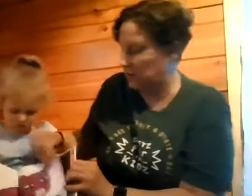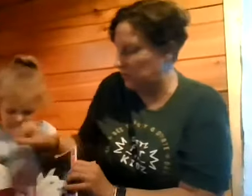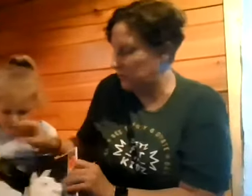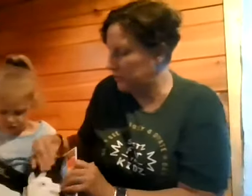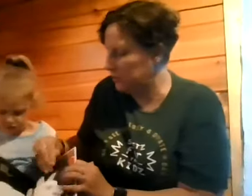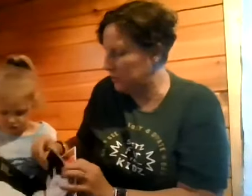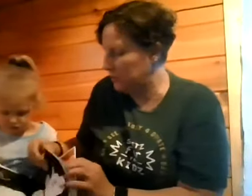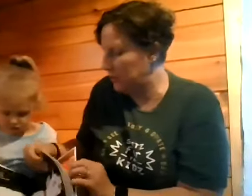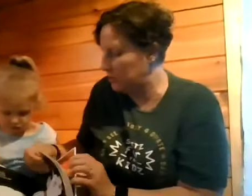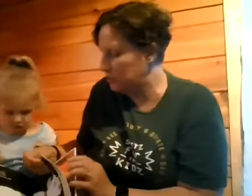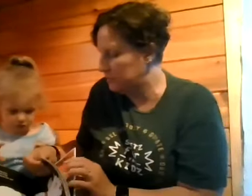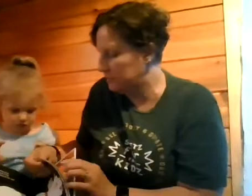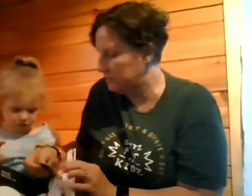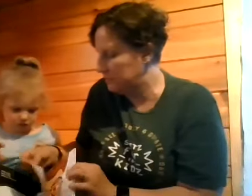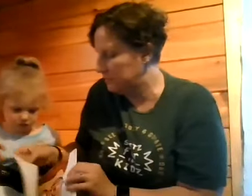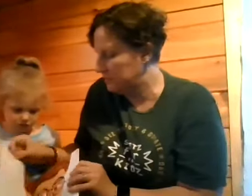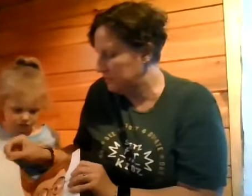Uh-oh, we dropped our page.